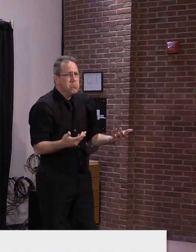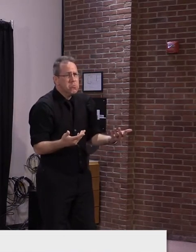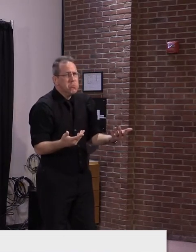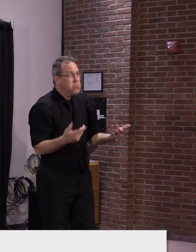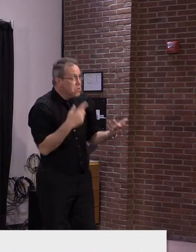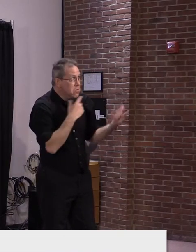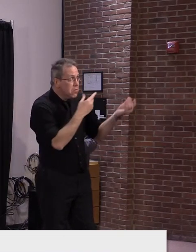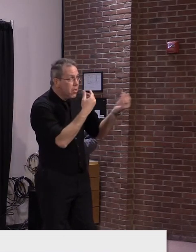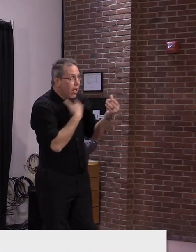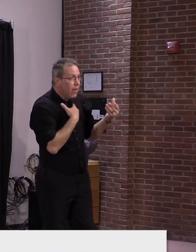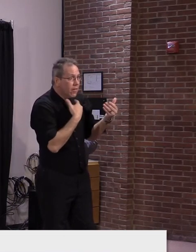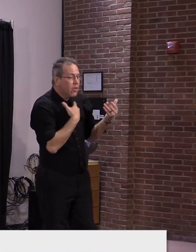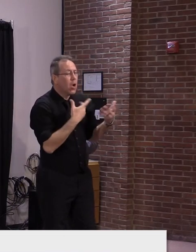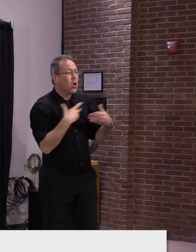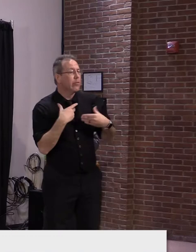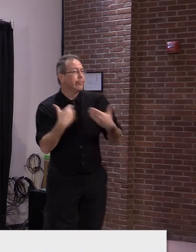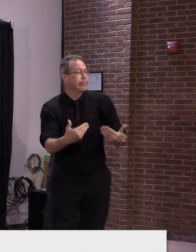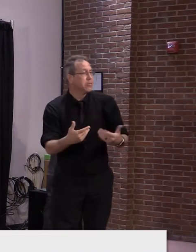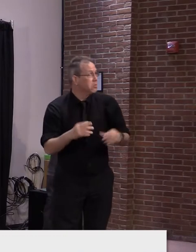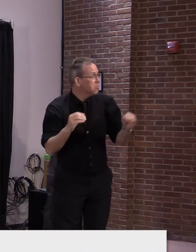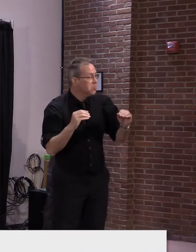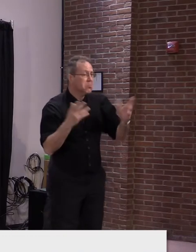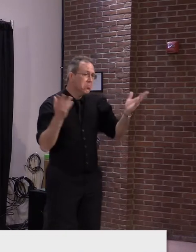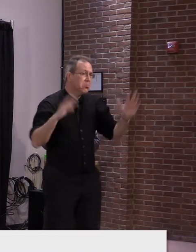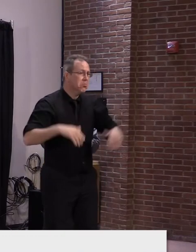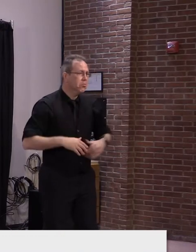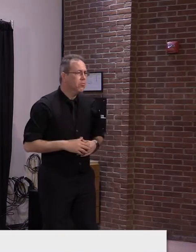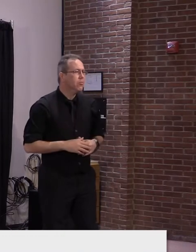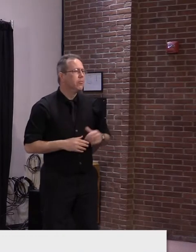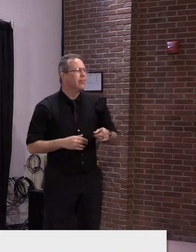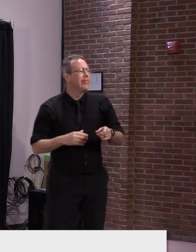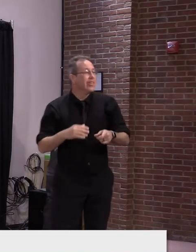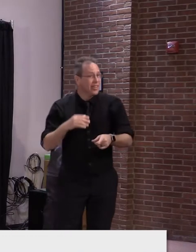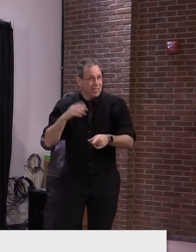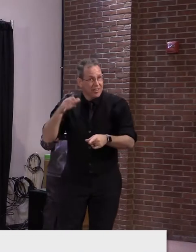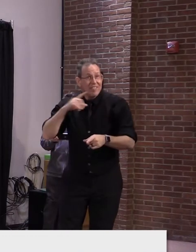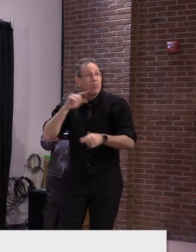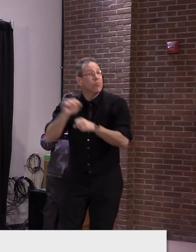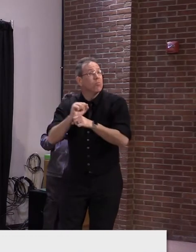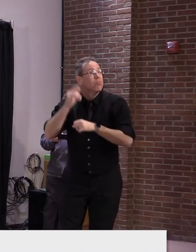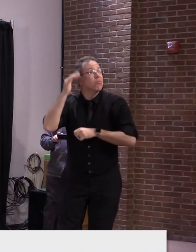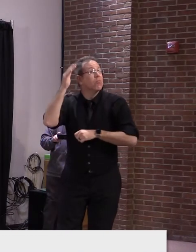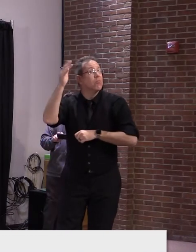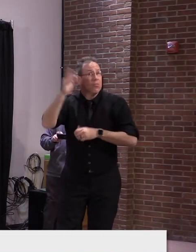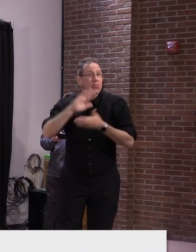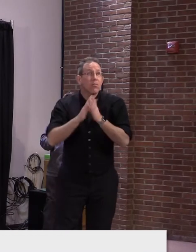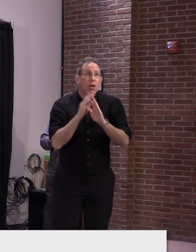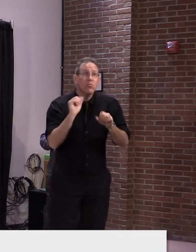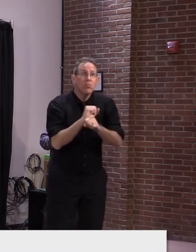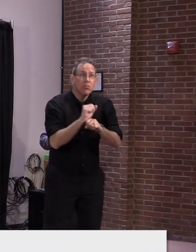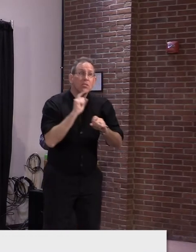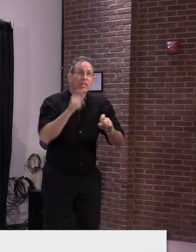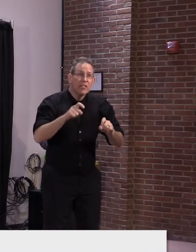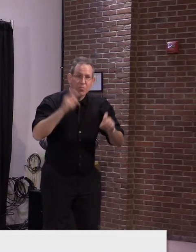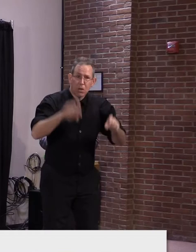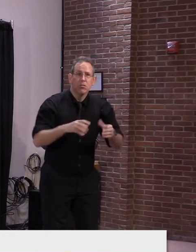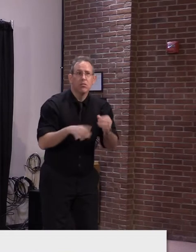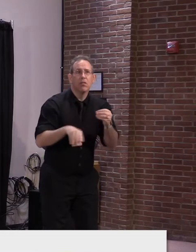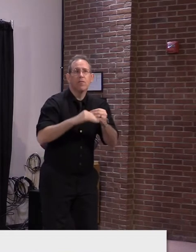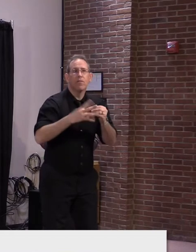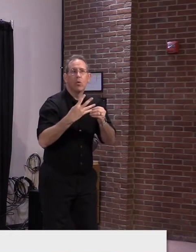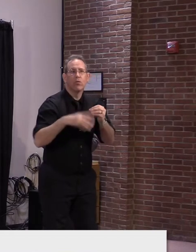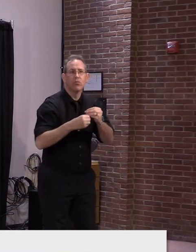So, but if it becomes necessary, will there be the same level of mandated vaccine, you know, for your